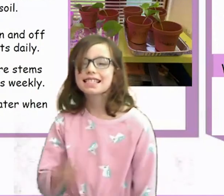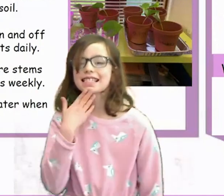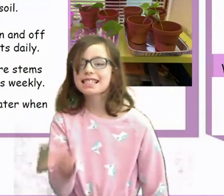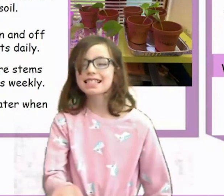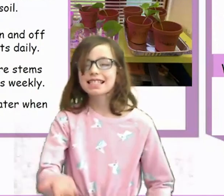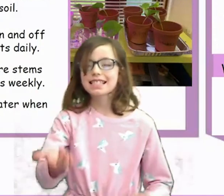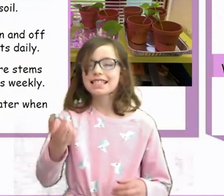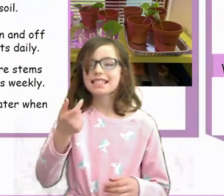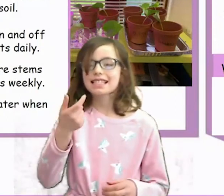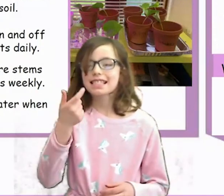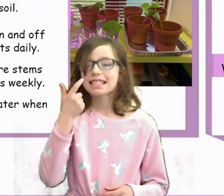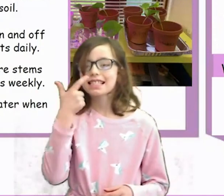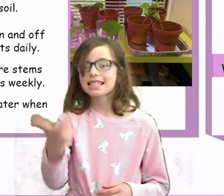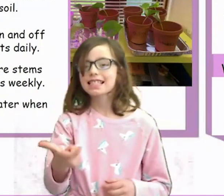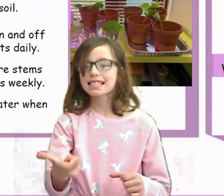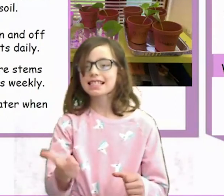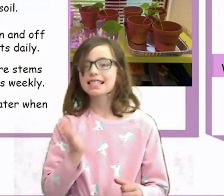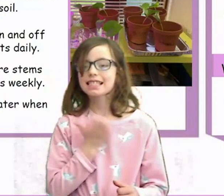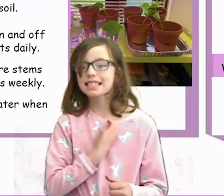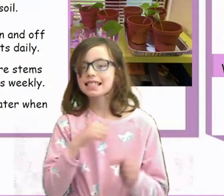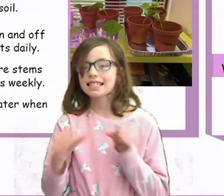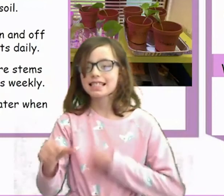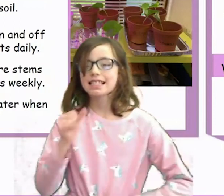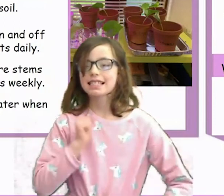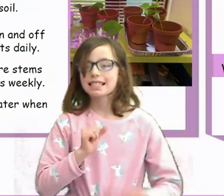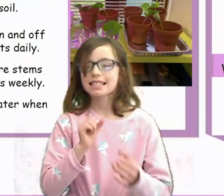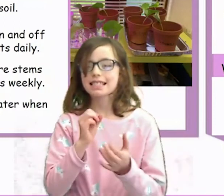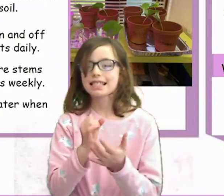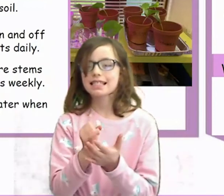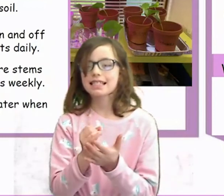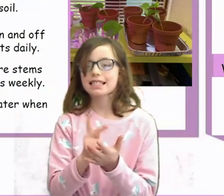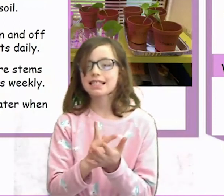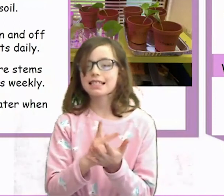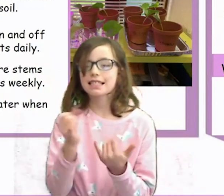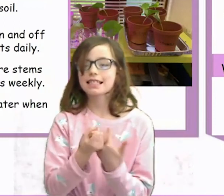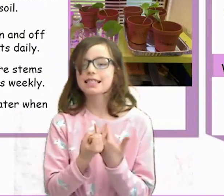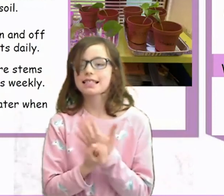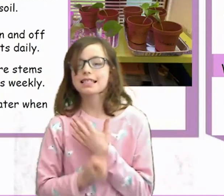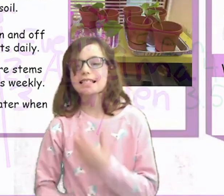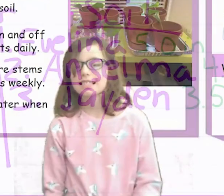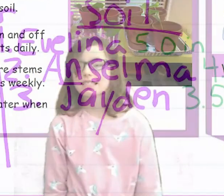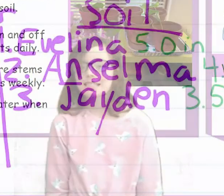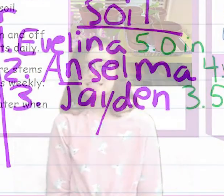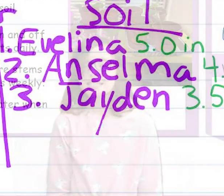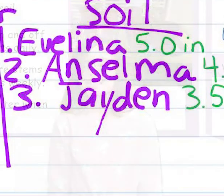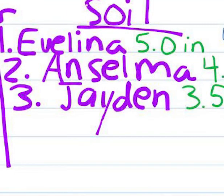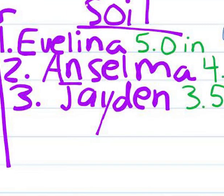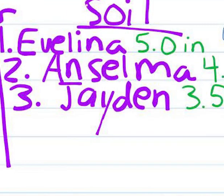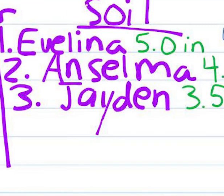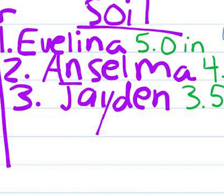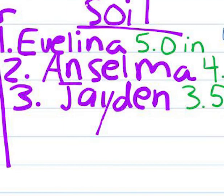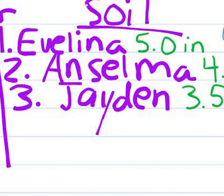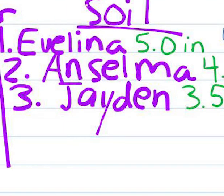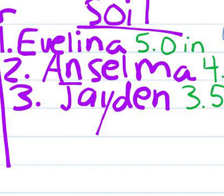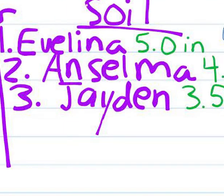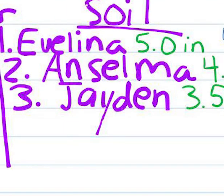Thank you for watching our science fair project. A